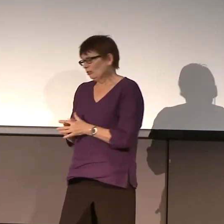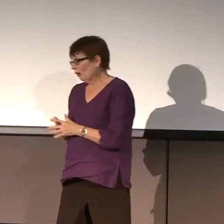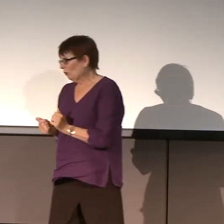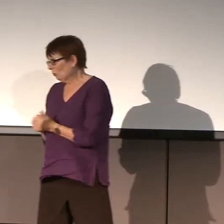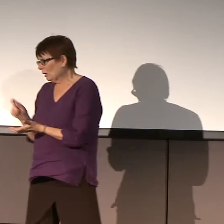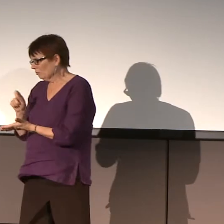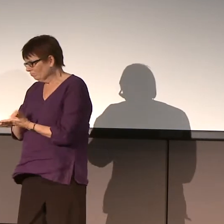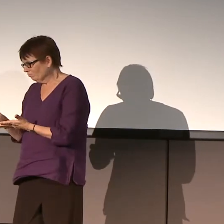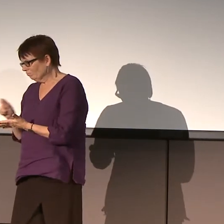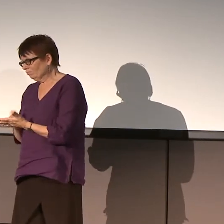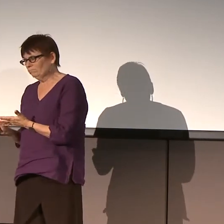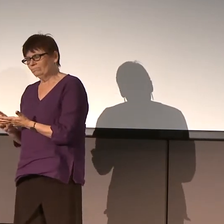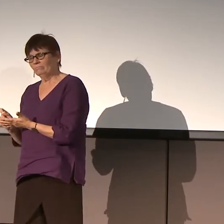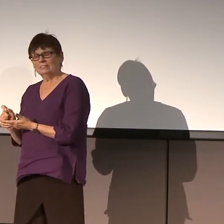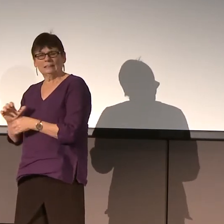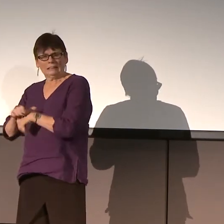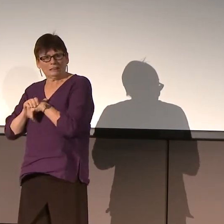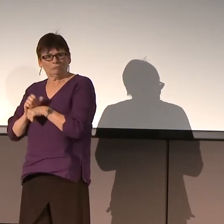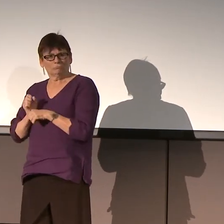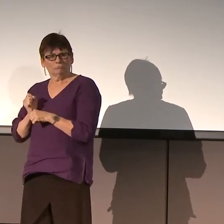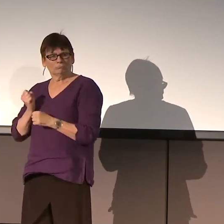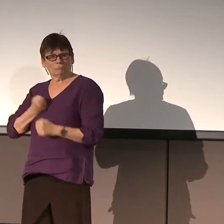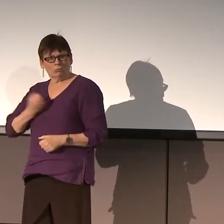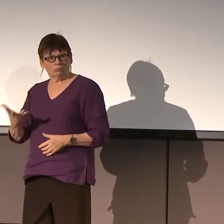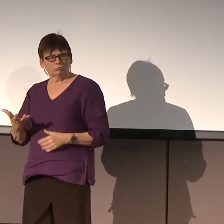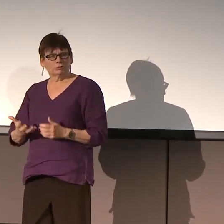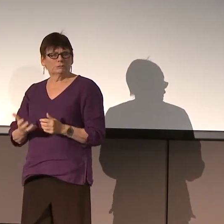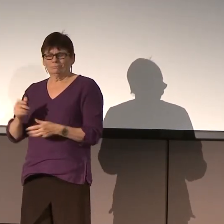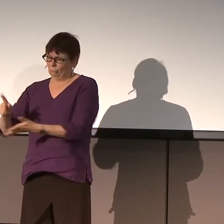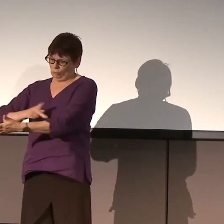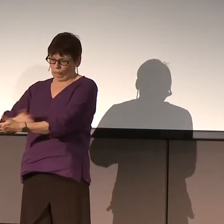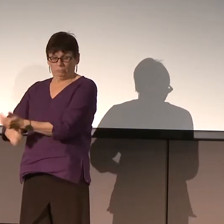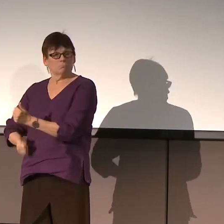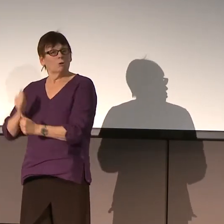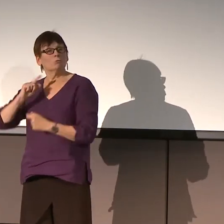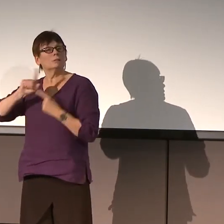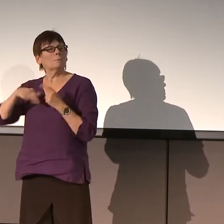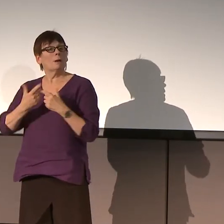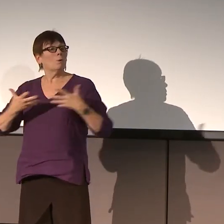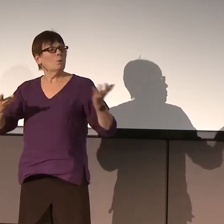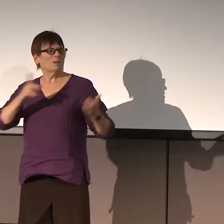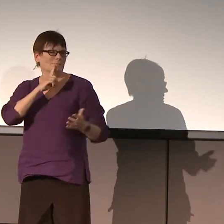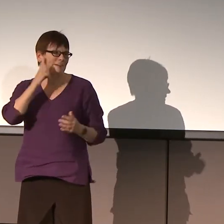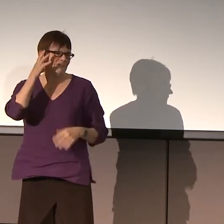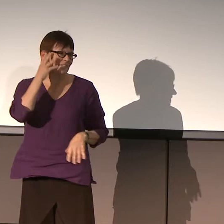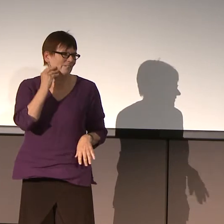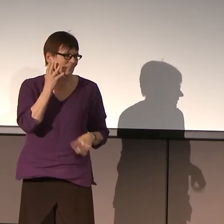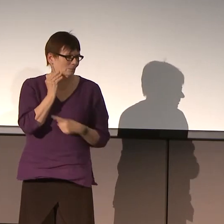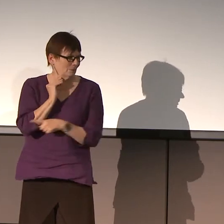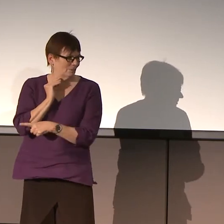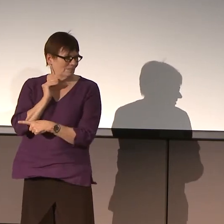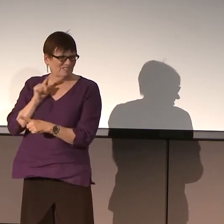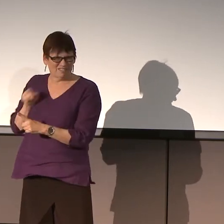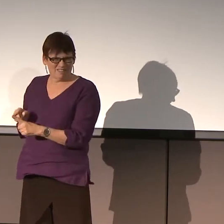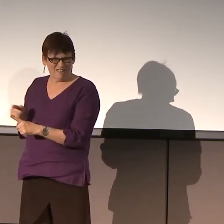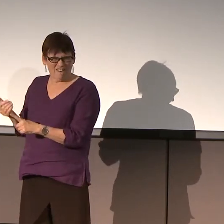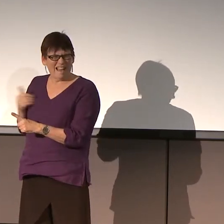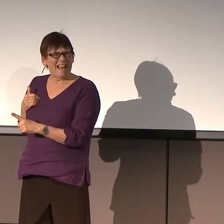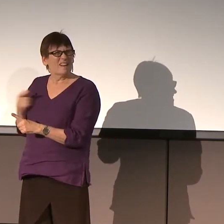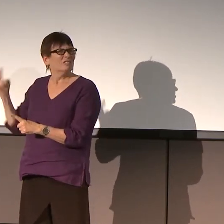two languages. The process started with writing English poetry, mostly about my deaf experience and the